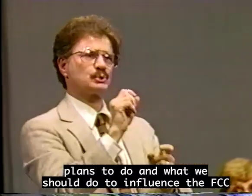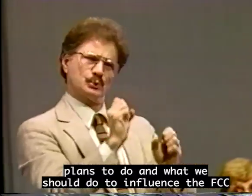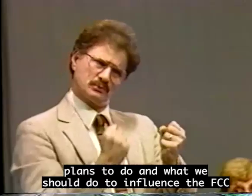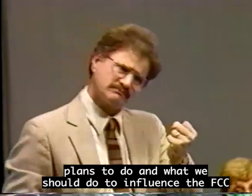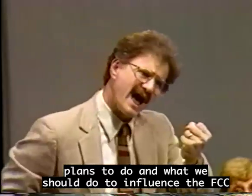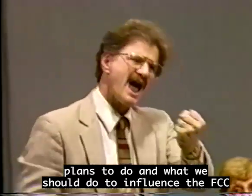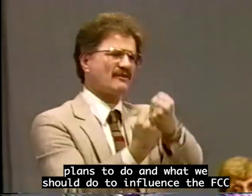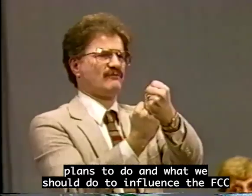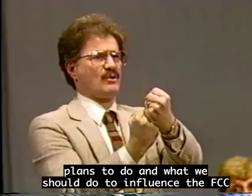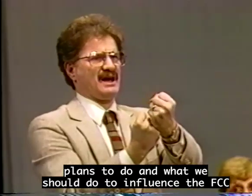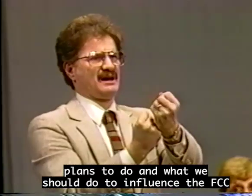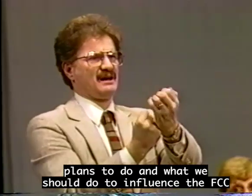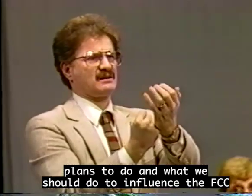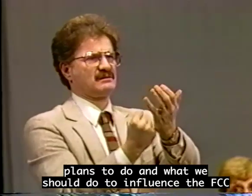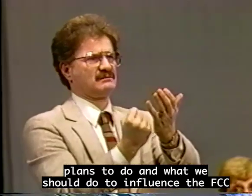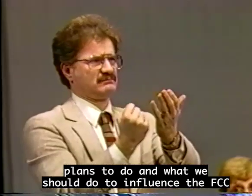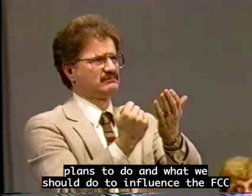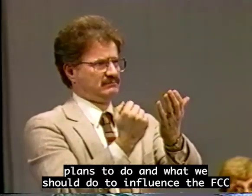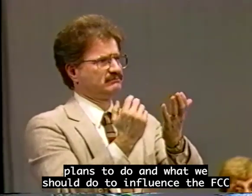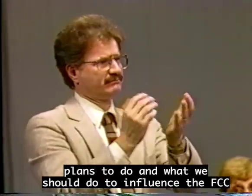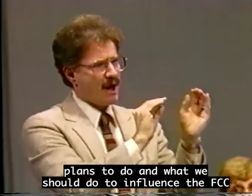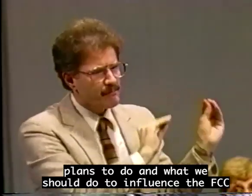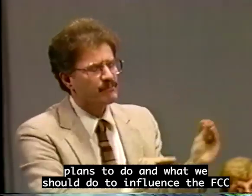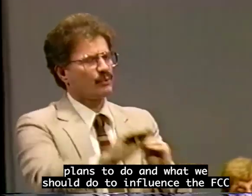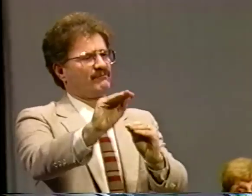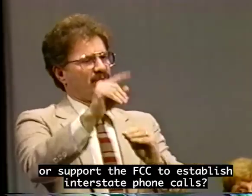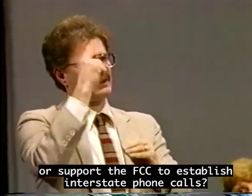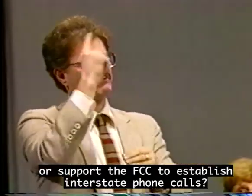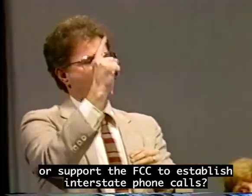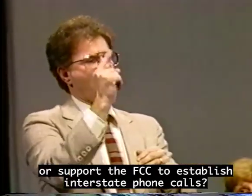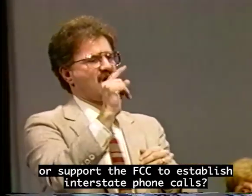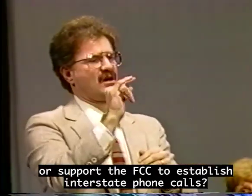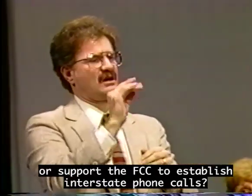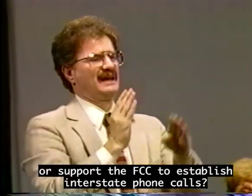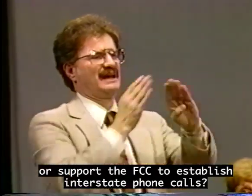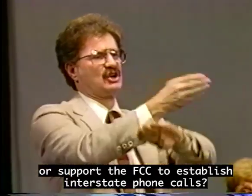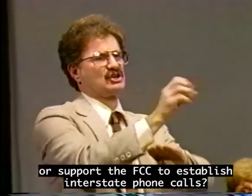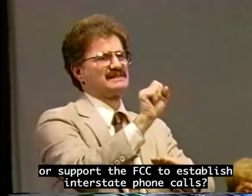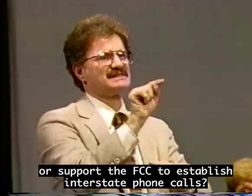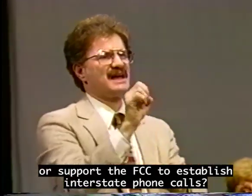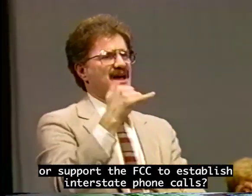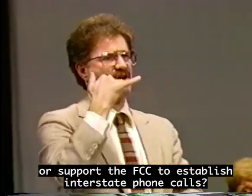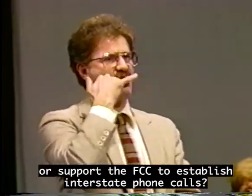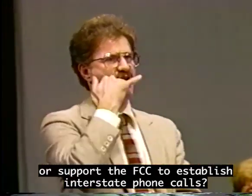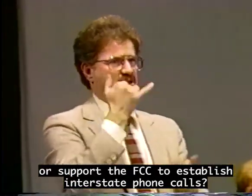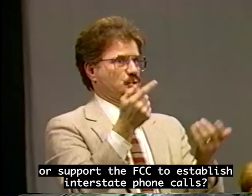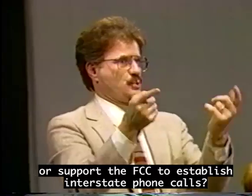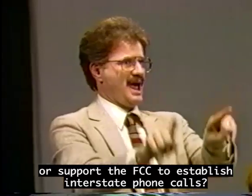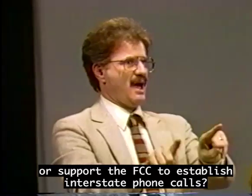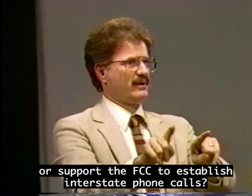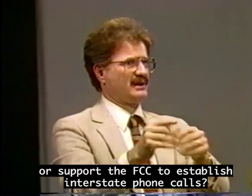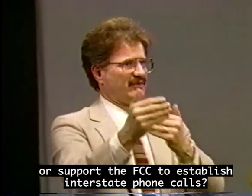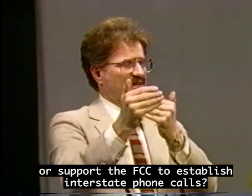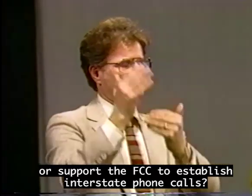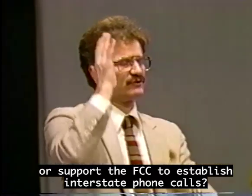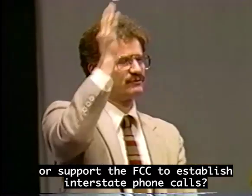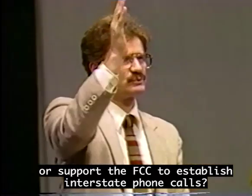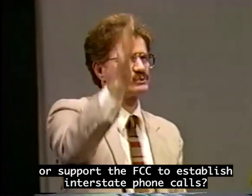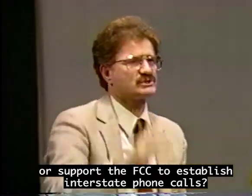and what we should do to influence the FCC or support the FCC to establish interstate